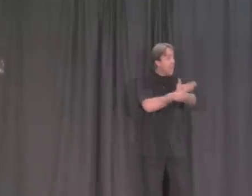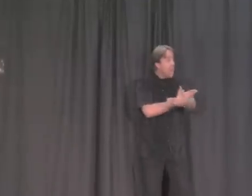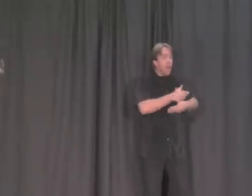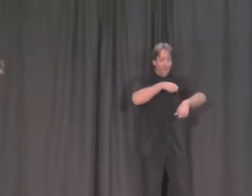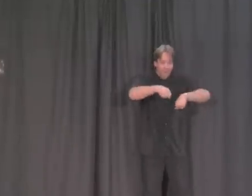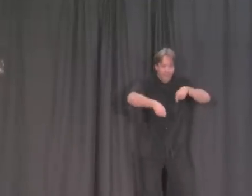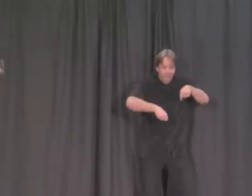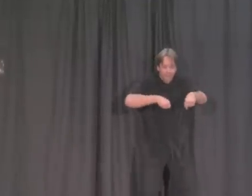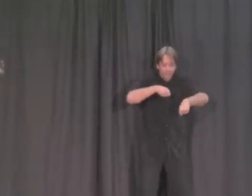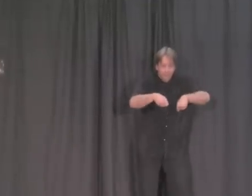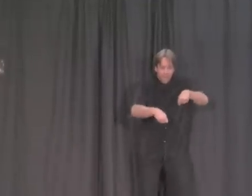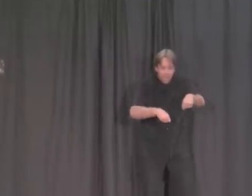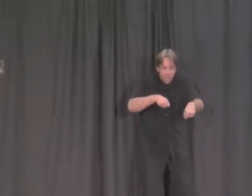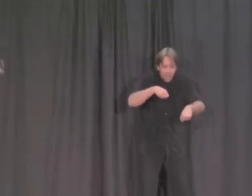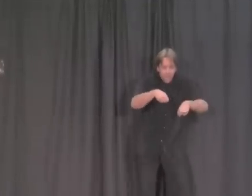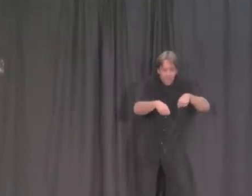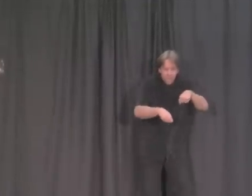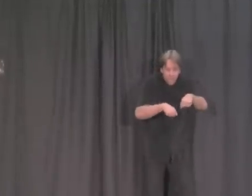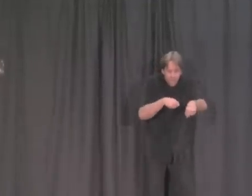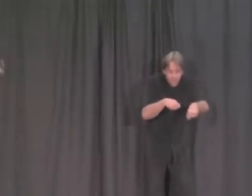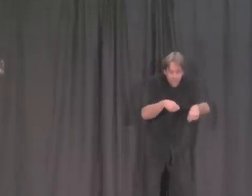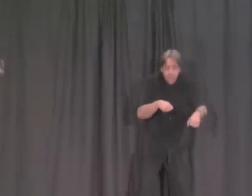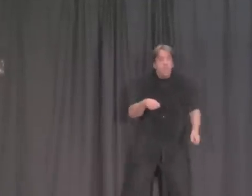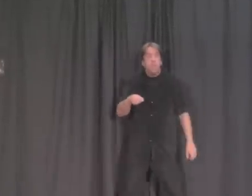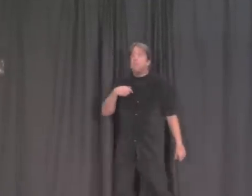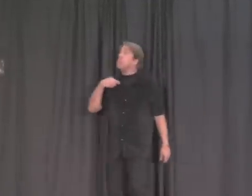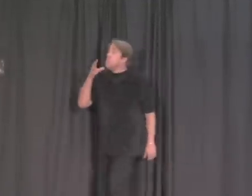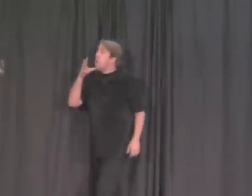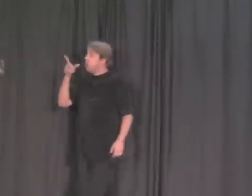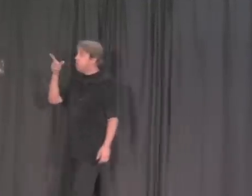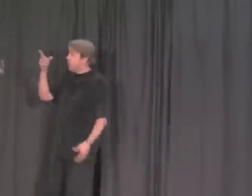just like them, so she taught me how to ride a bike.